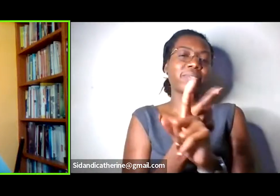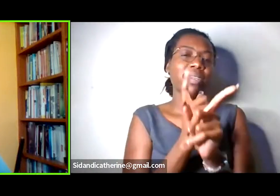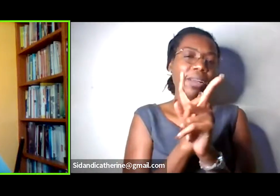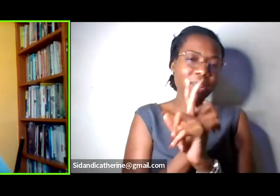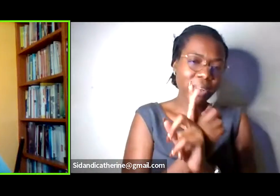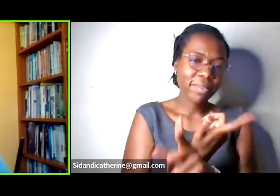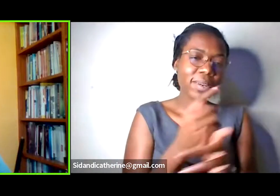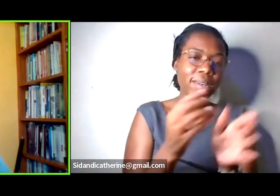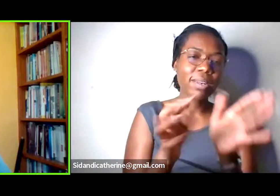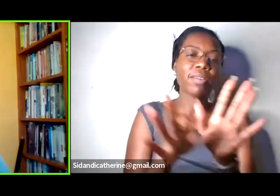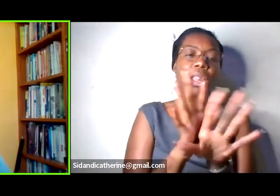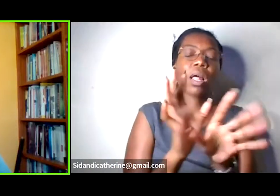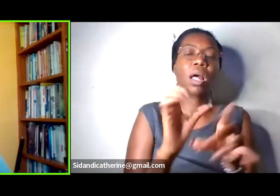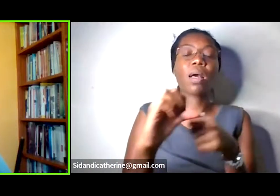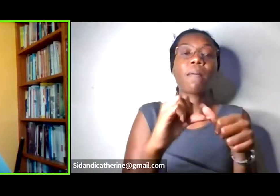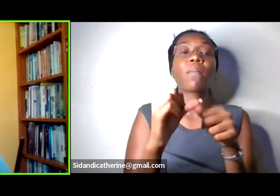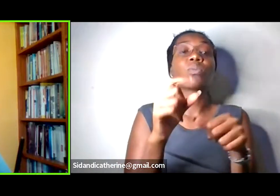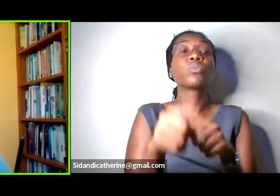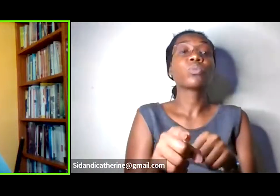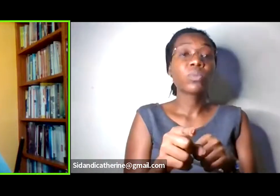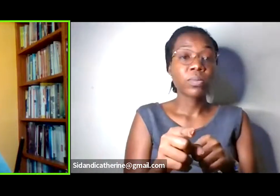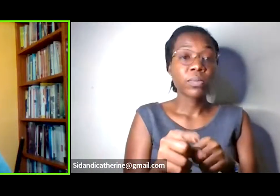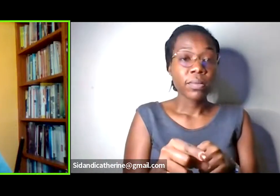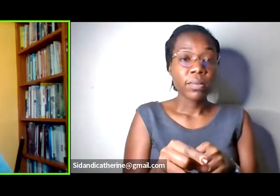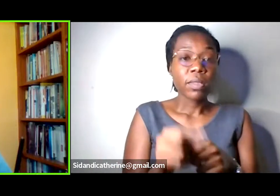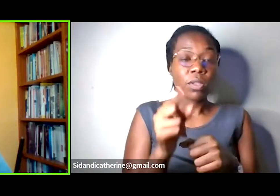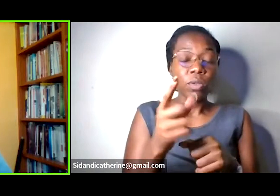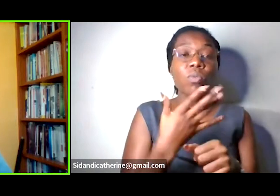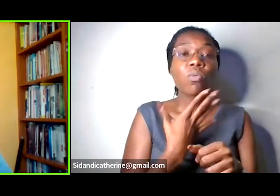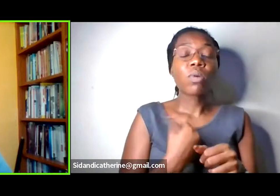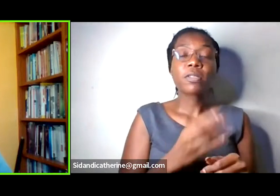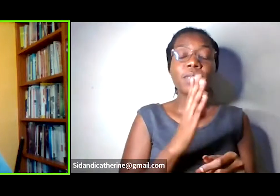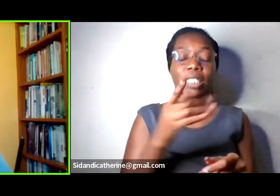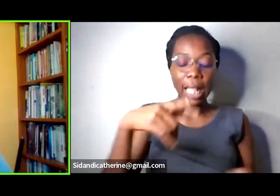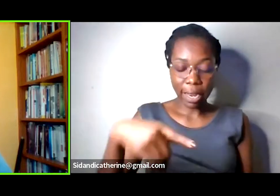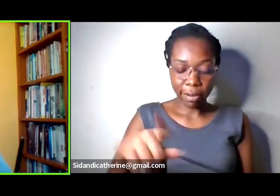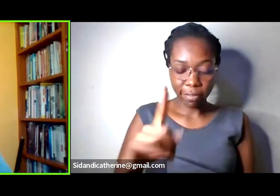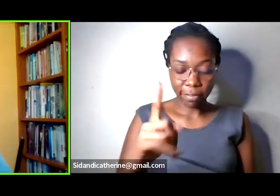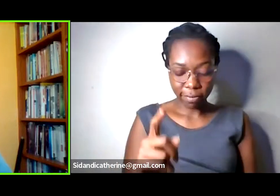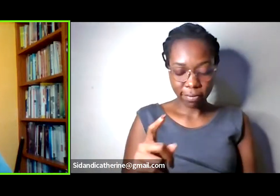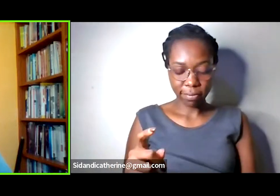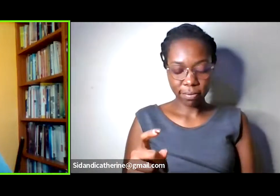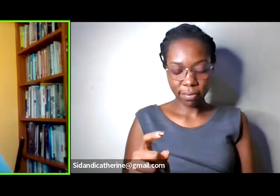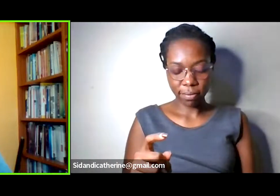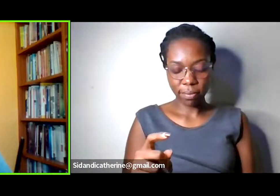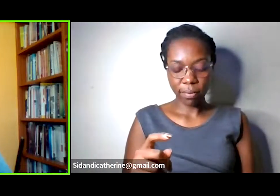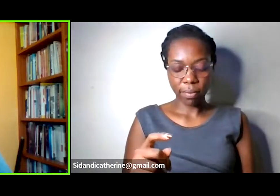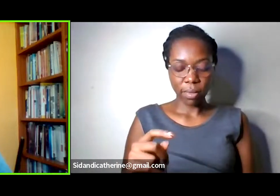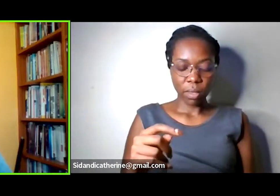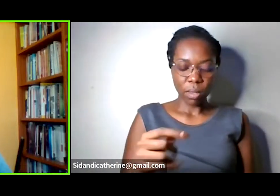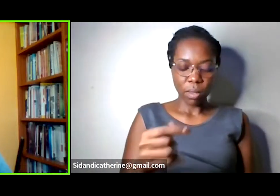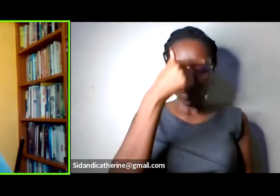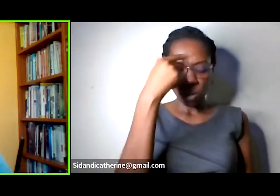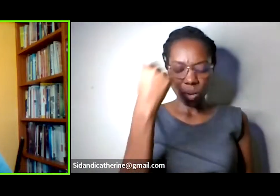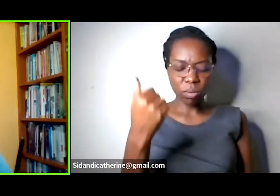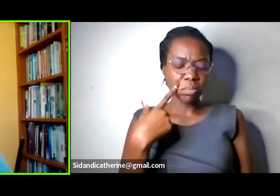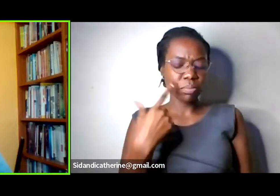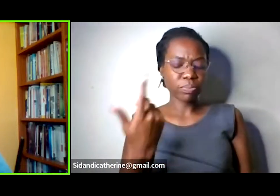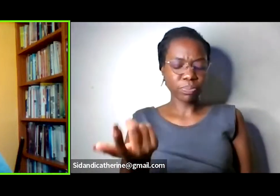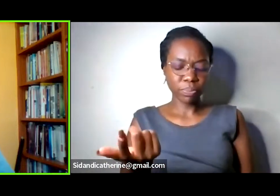Is this your thing? So in this question, then, the customer is yearning for you